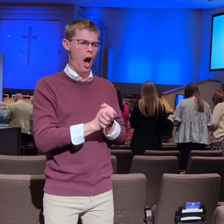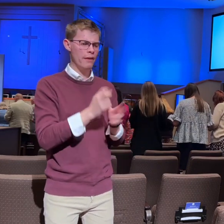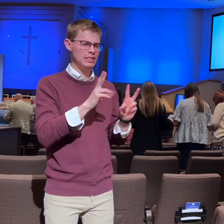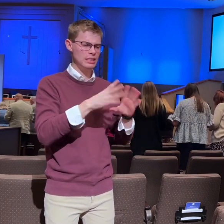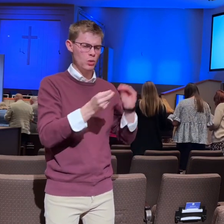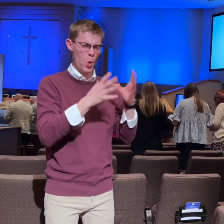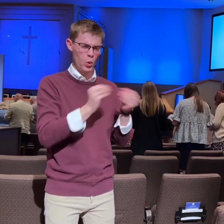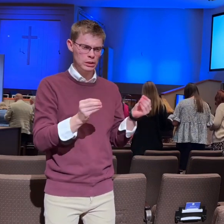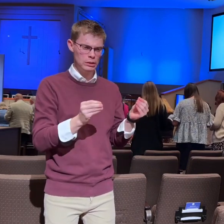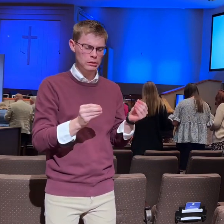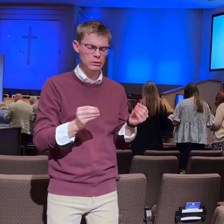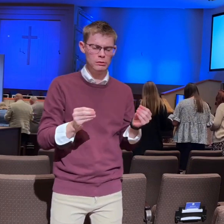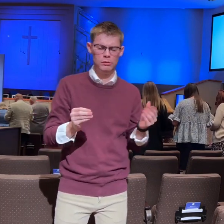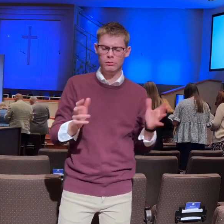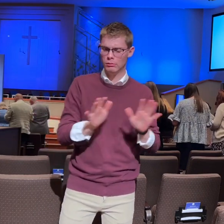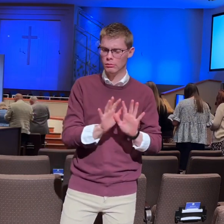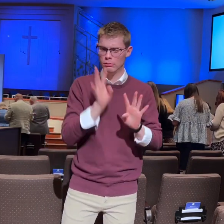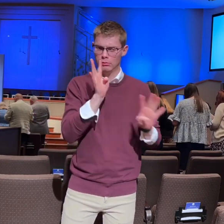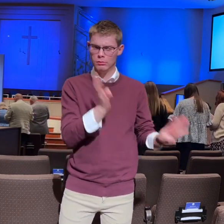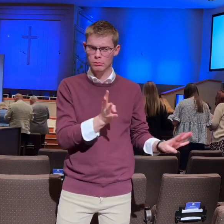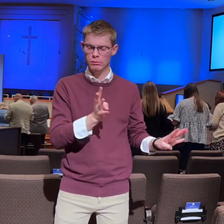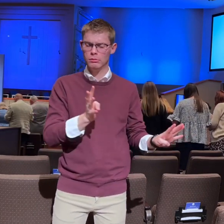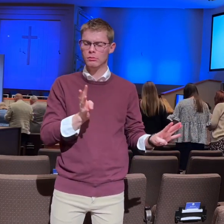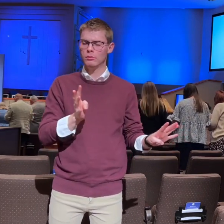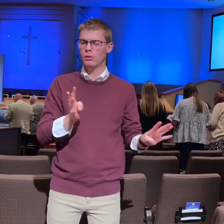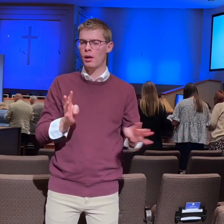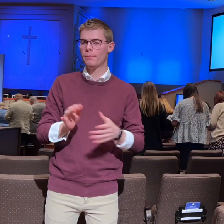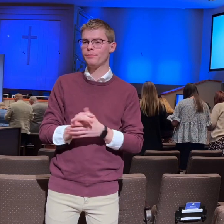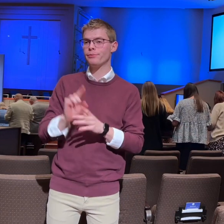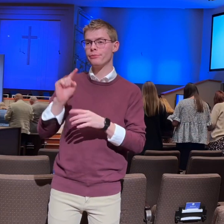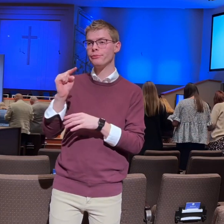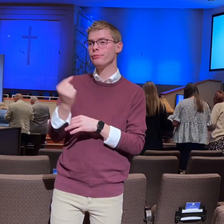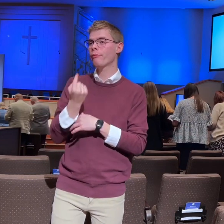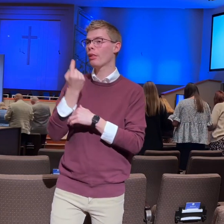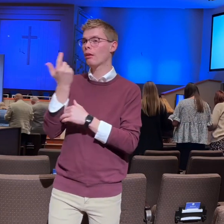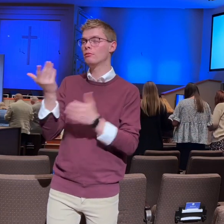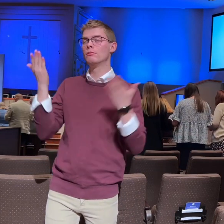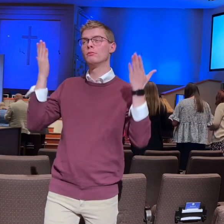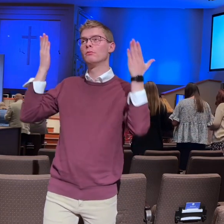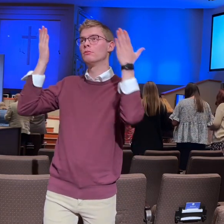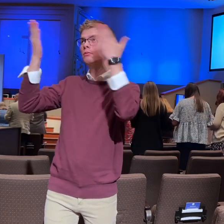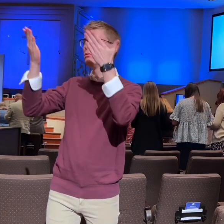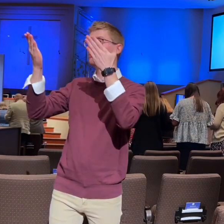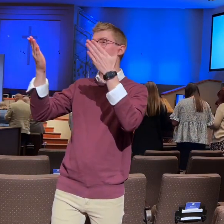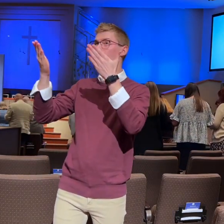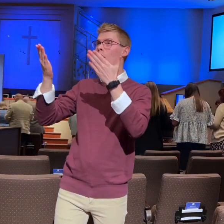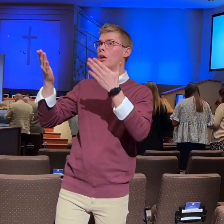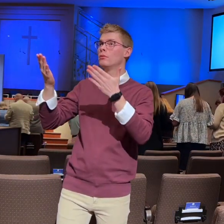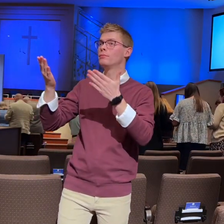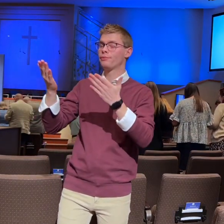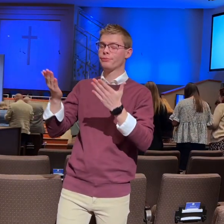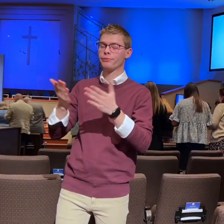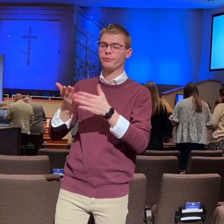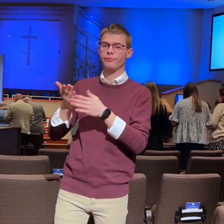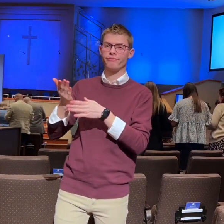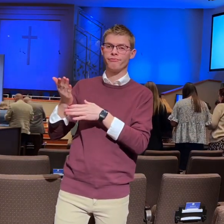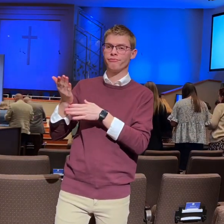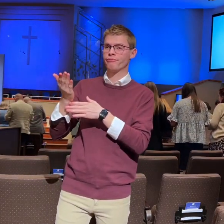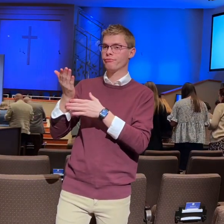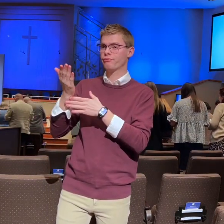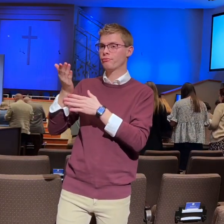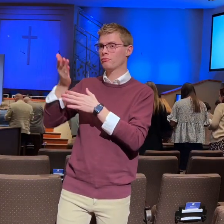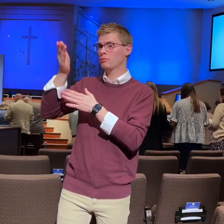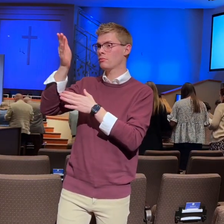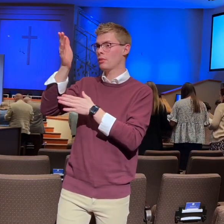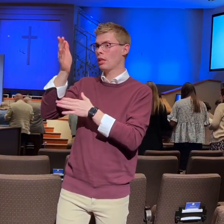exercise profiteth little, but godliness is profitable unto all things, having promise of the